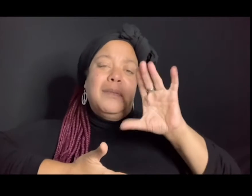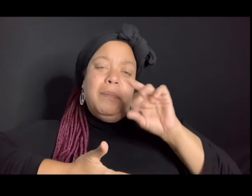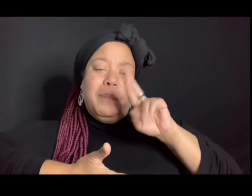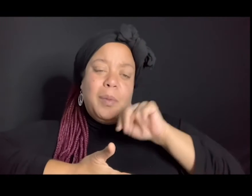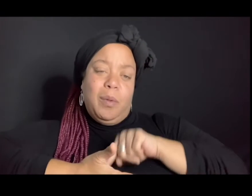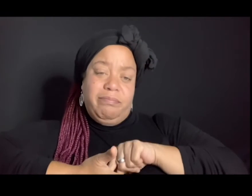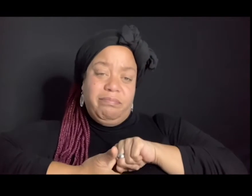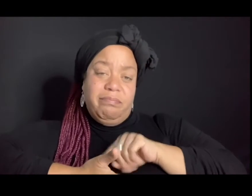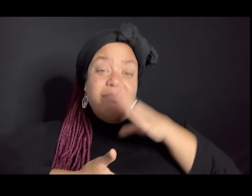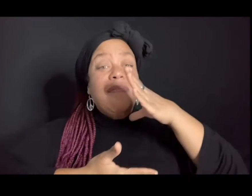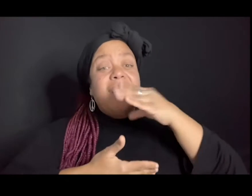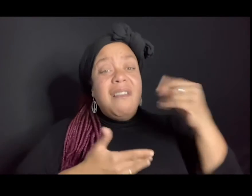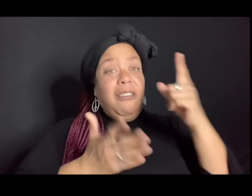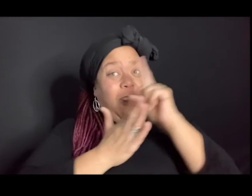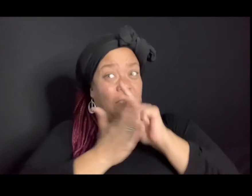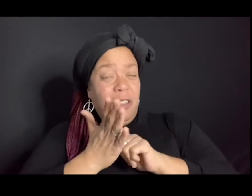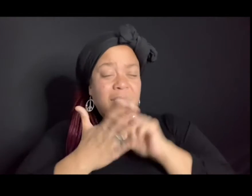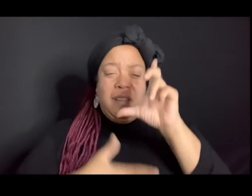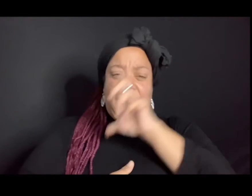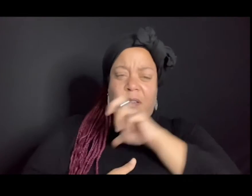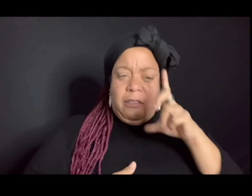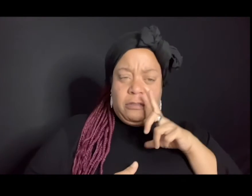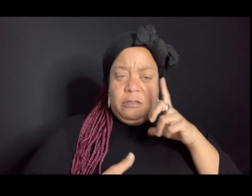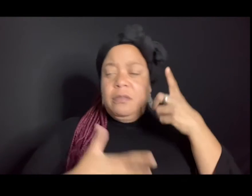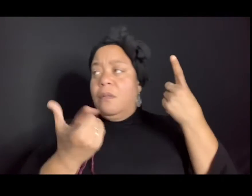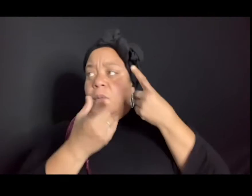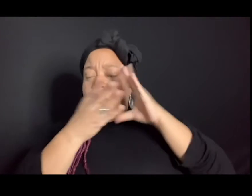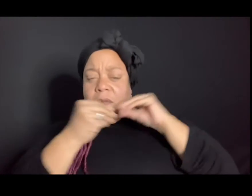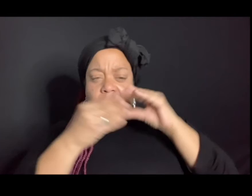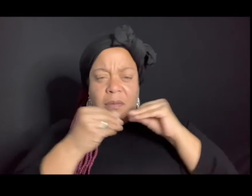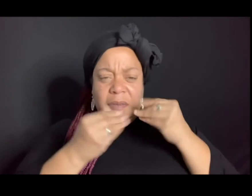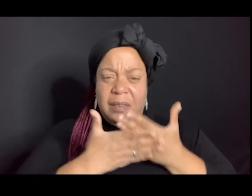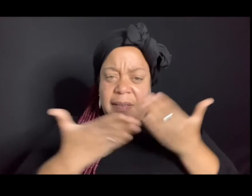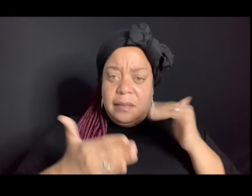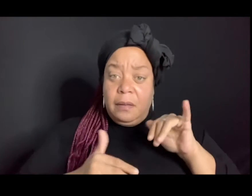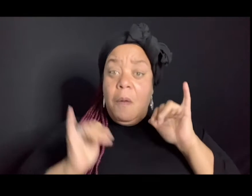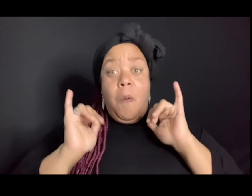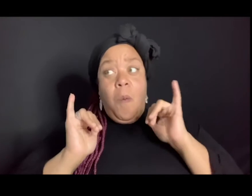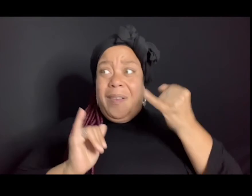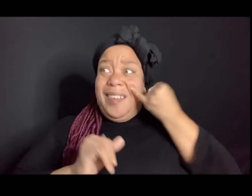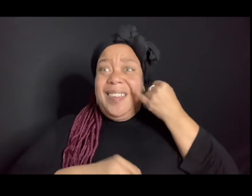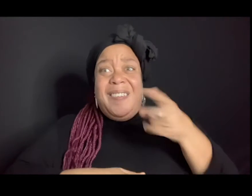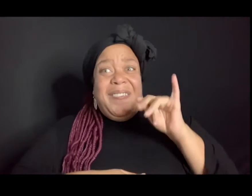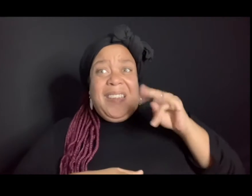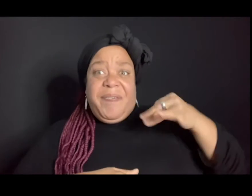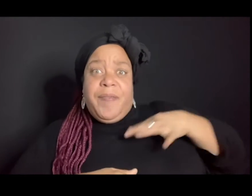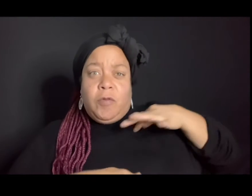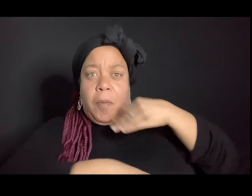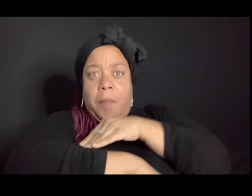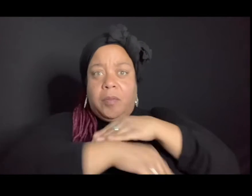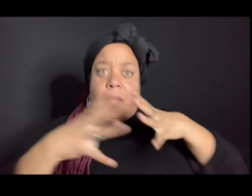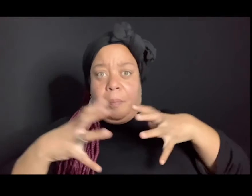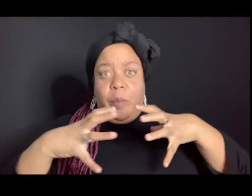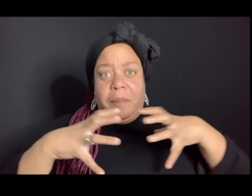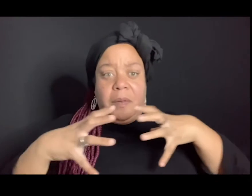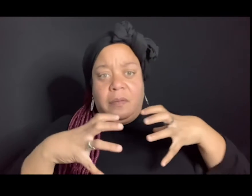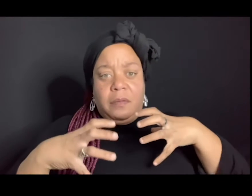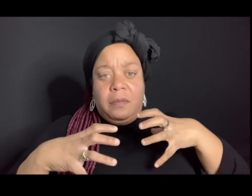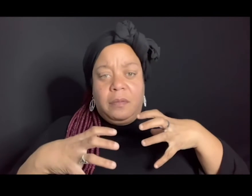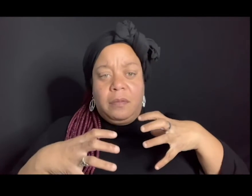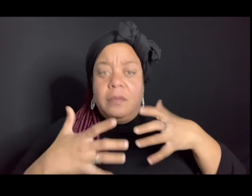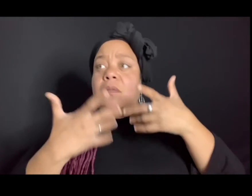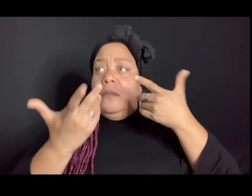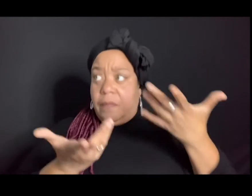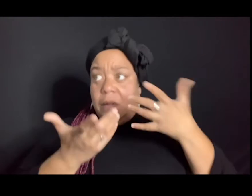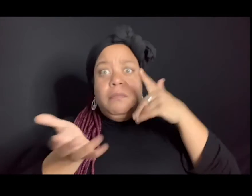these laws and legislations are things such as, if there's involuntary muscle movement when the stillborn has been birthed,